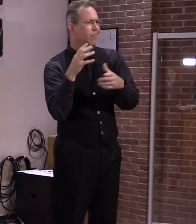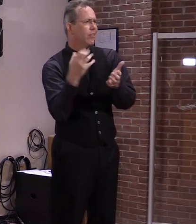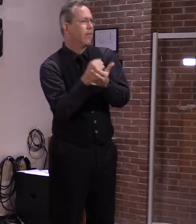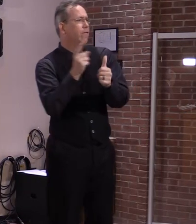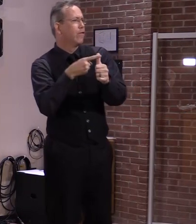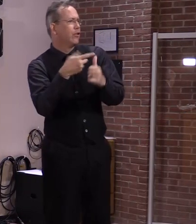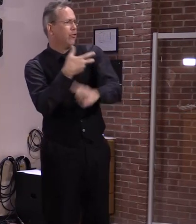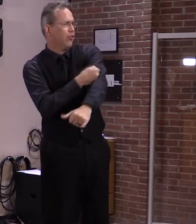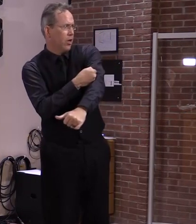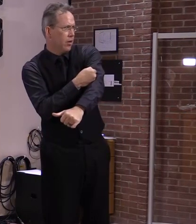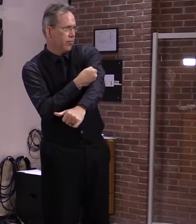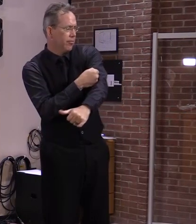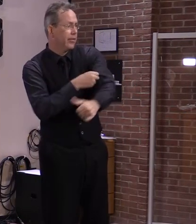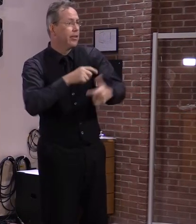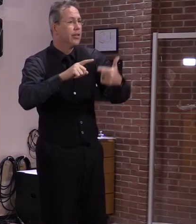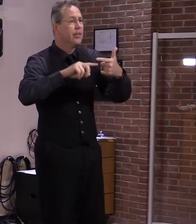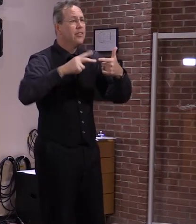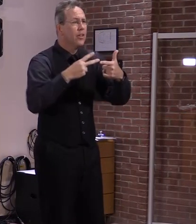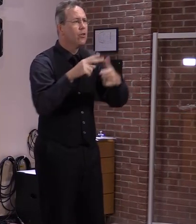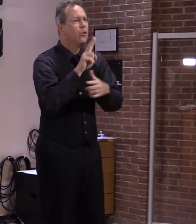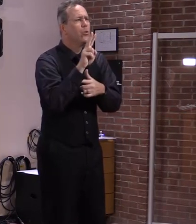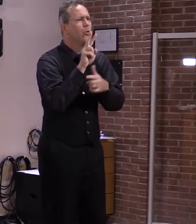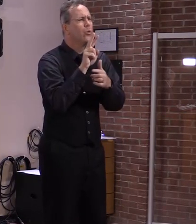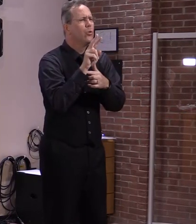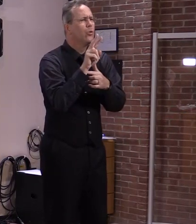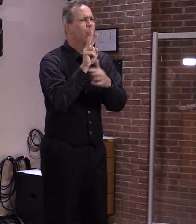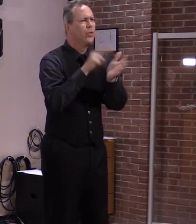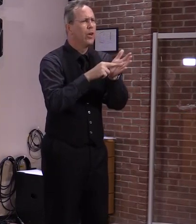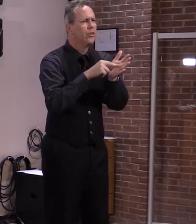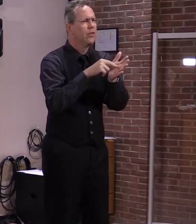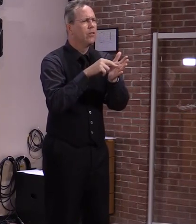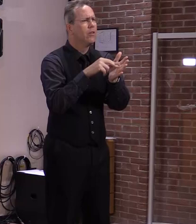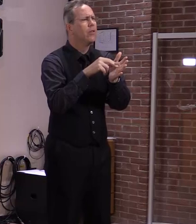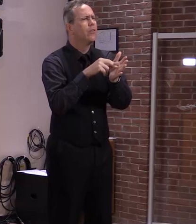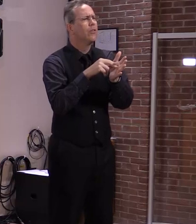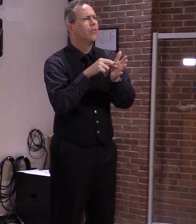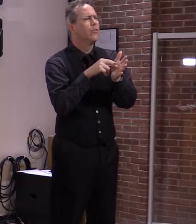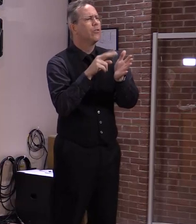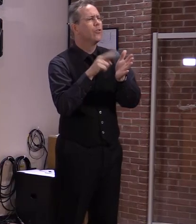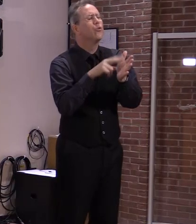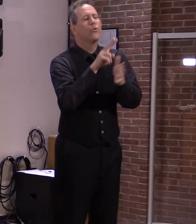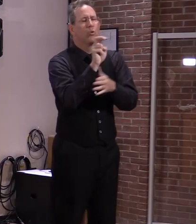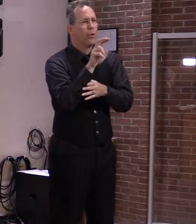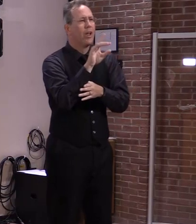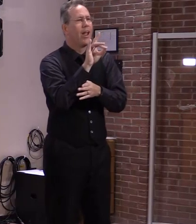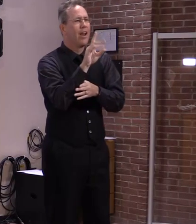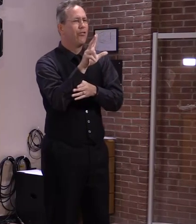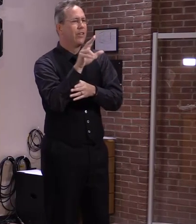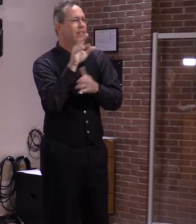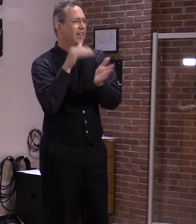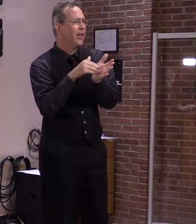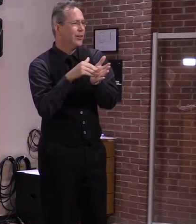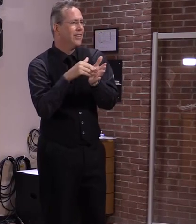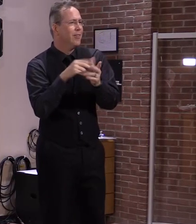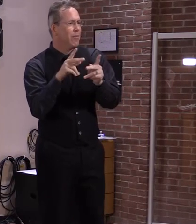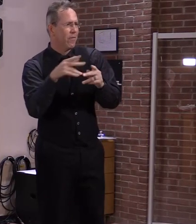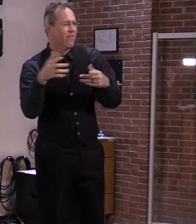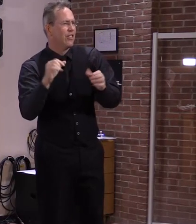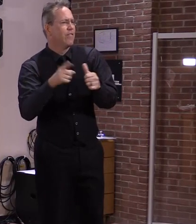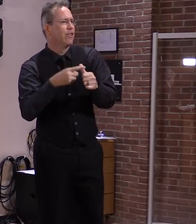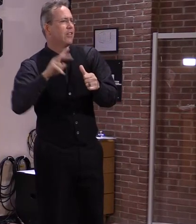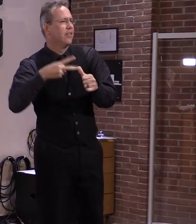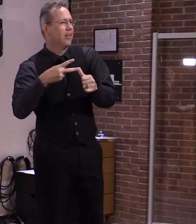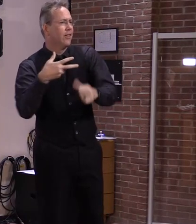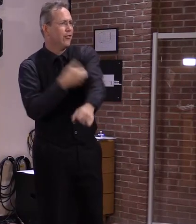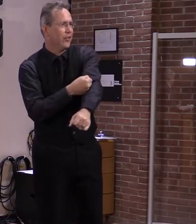283,200 have received their first and last doses of vaccine. Just to put it in perspective, Vermonters 12 plus